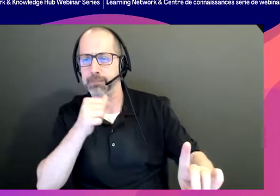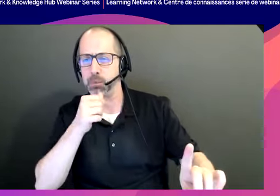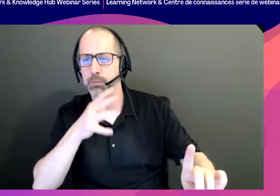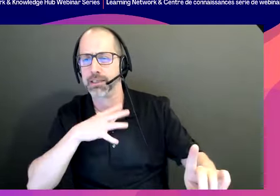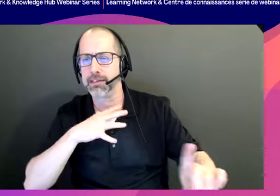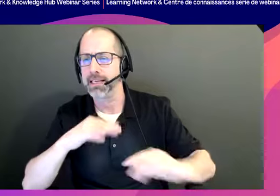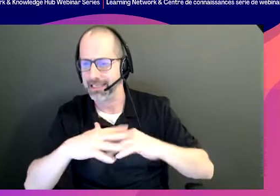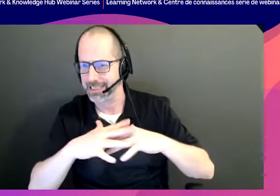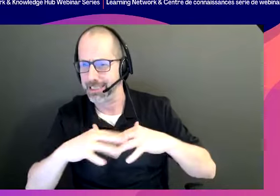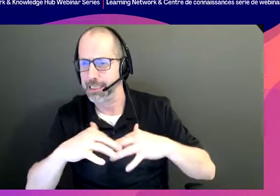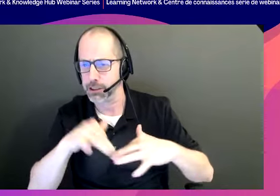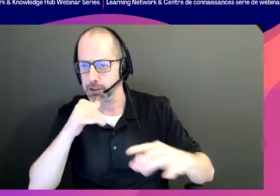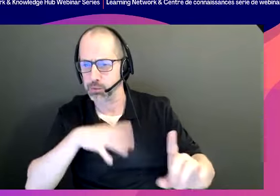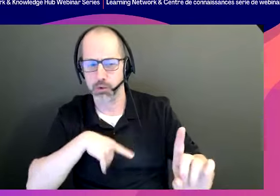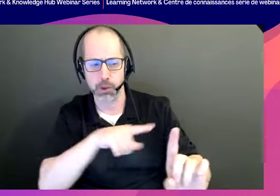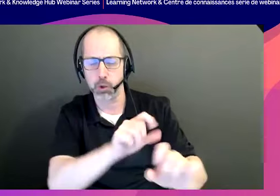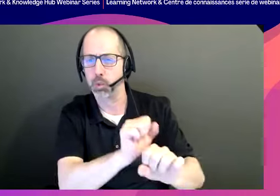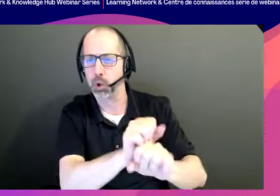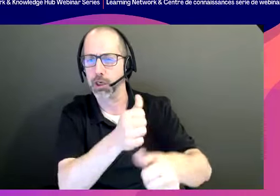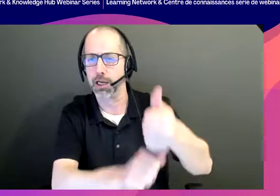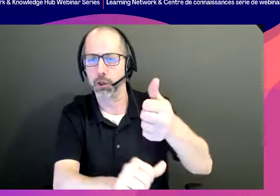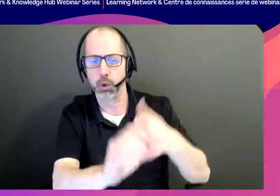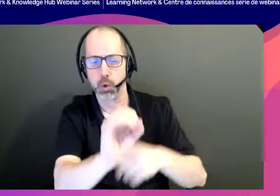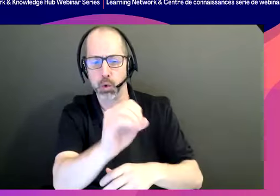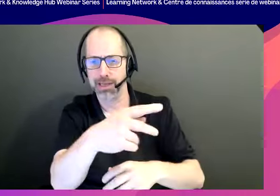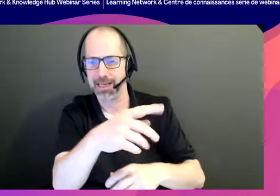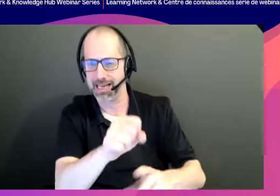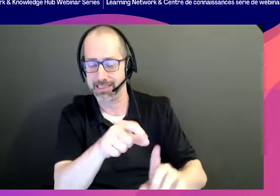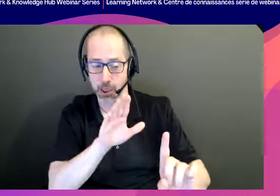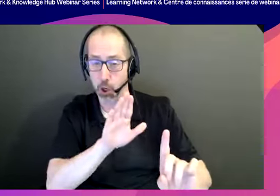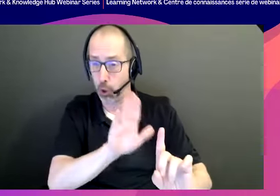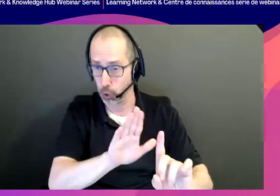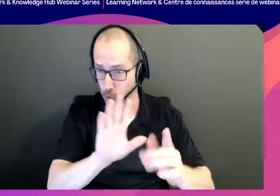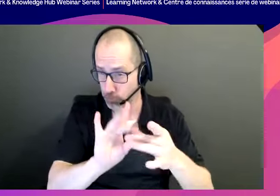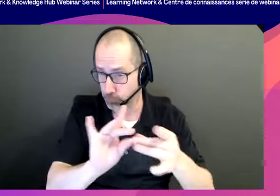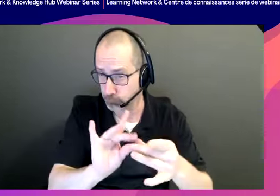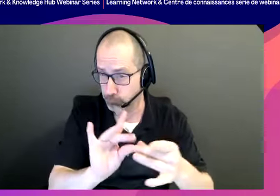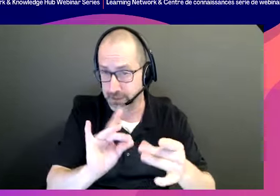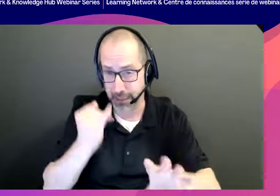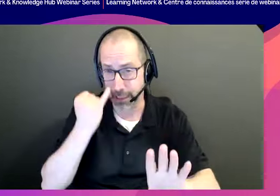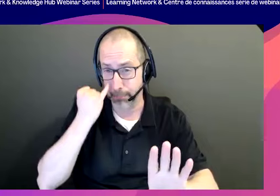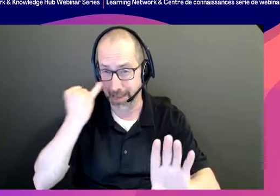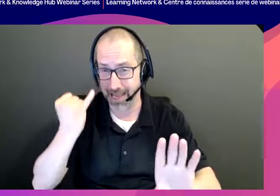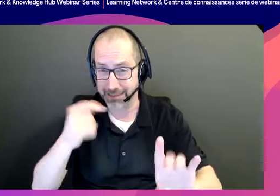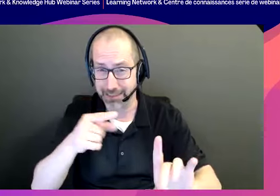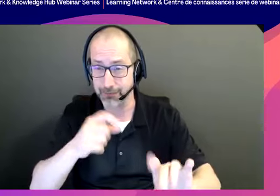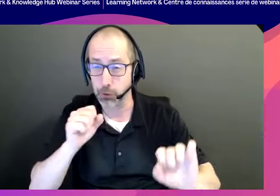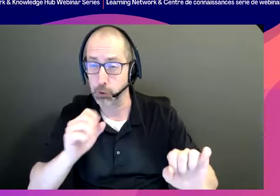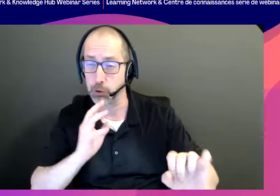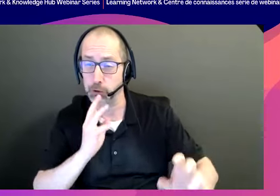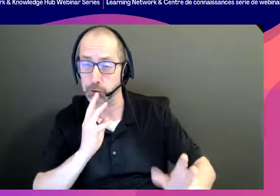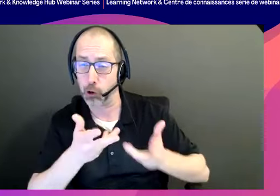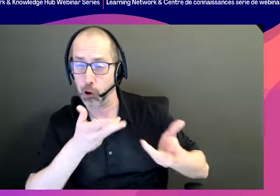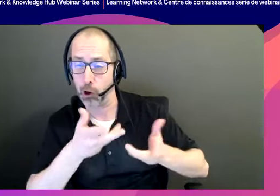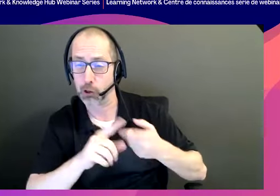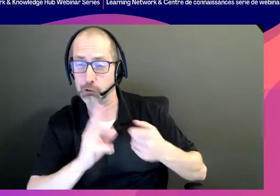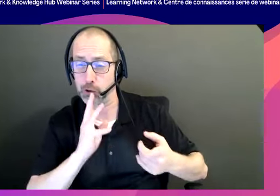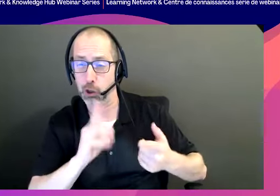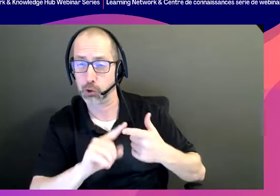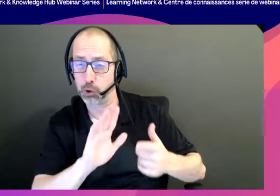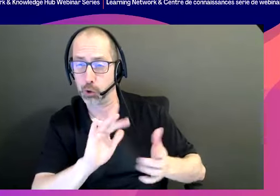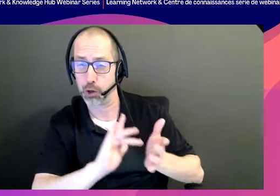Indigenous woman who worked in OPS, and she says, "Can you imagine if you can talk to your medicines that you're using